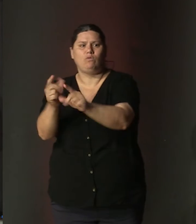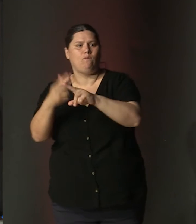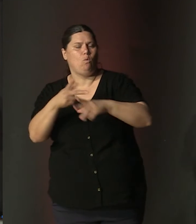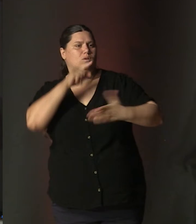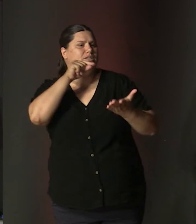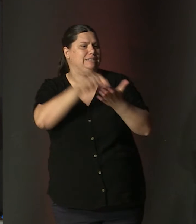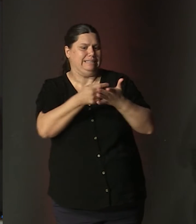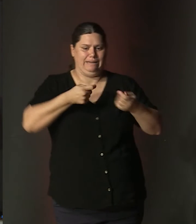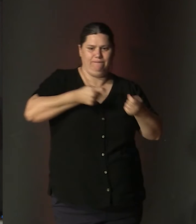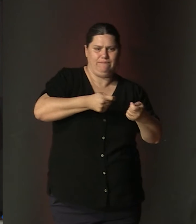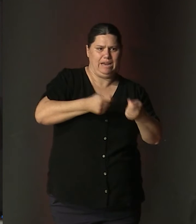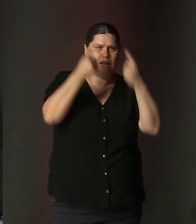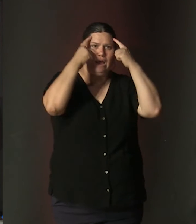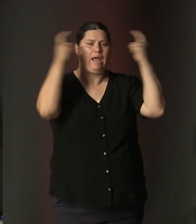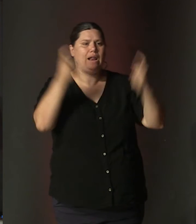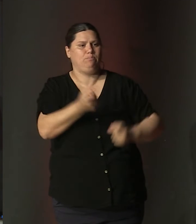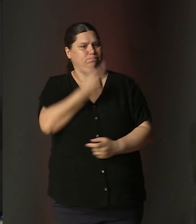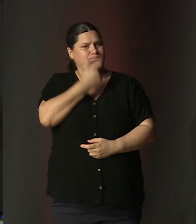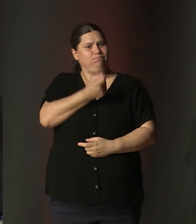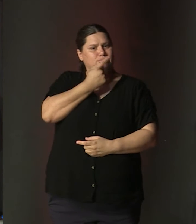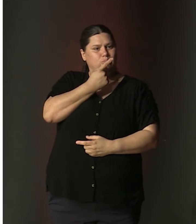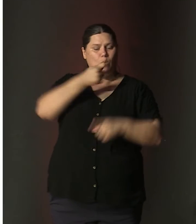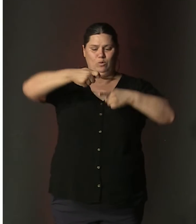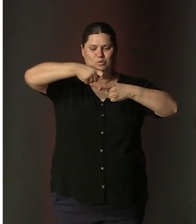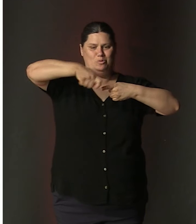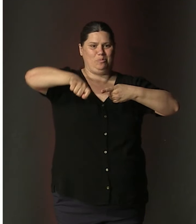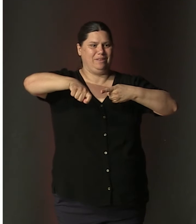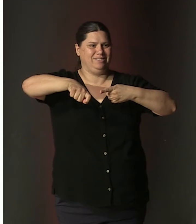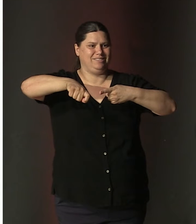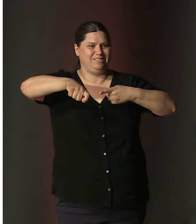feed, headache tablets, and toothpaste.